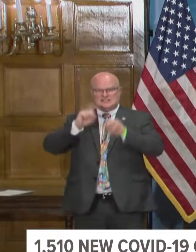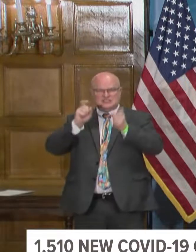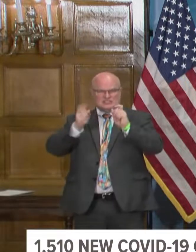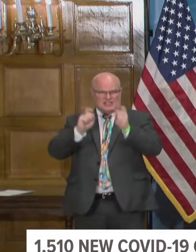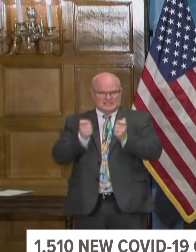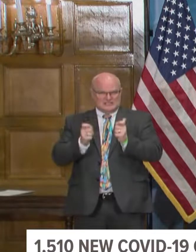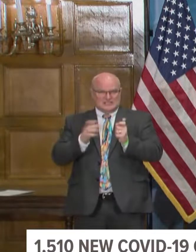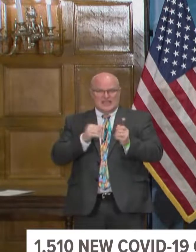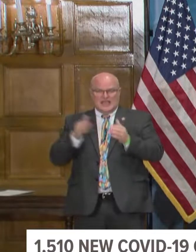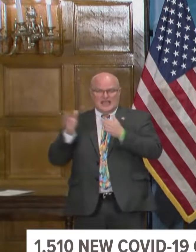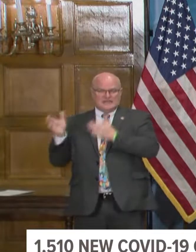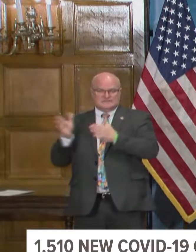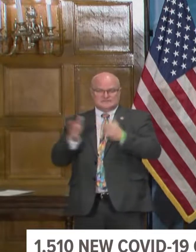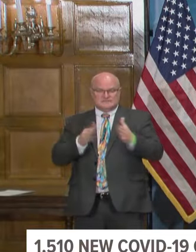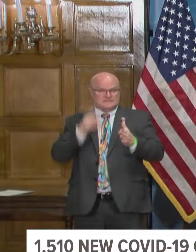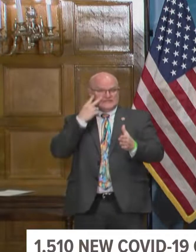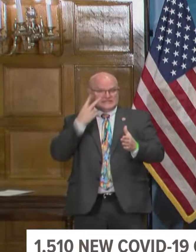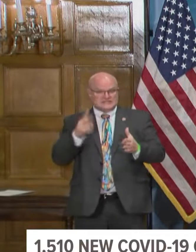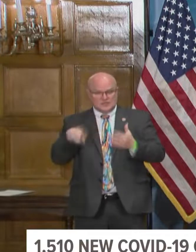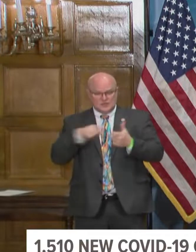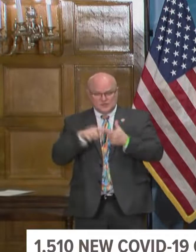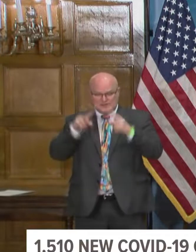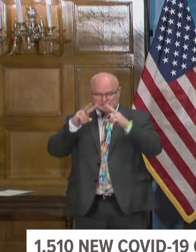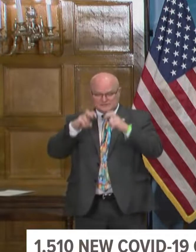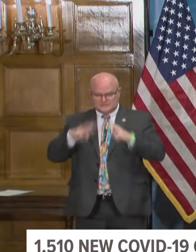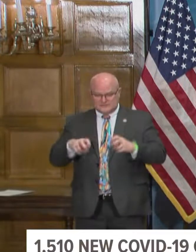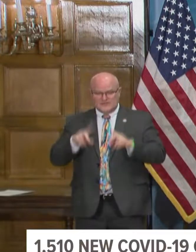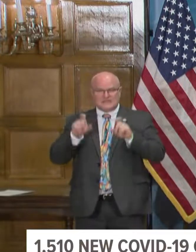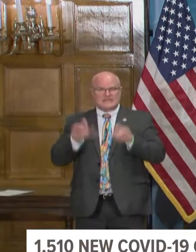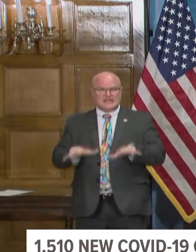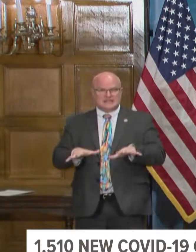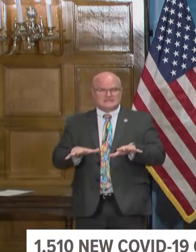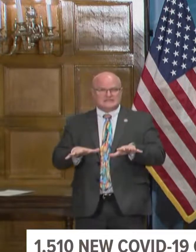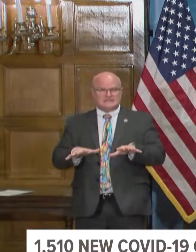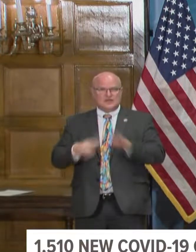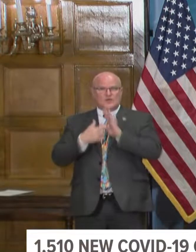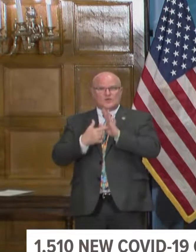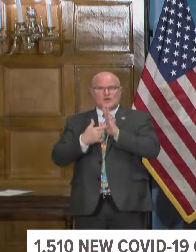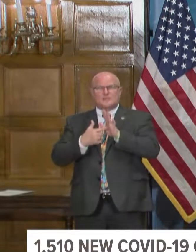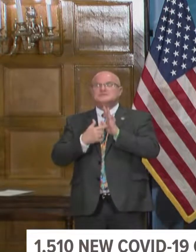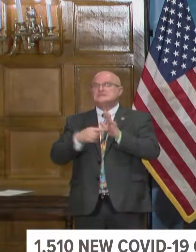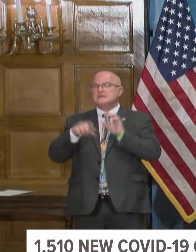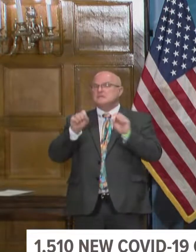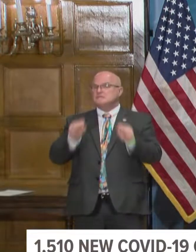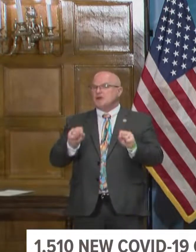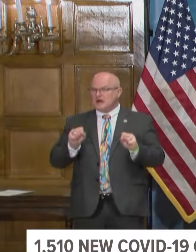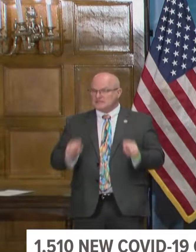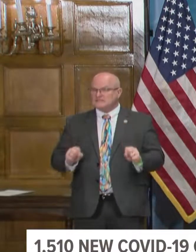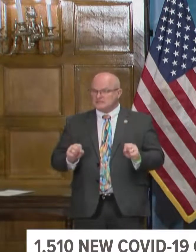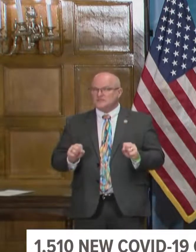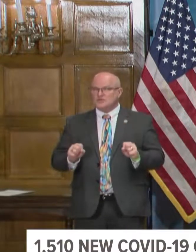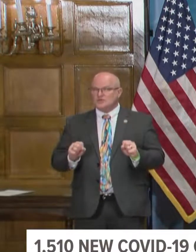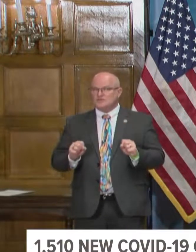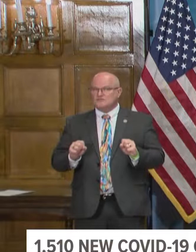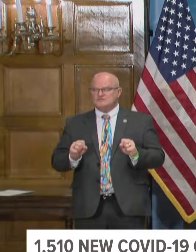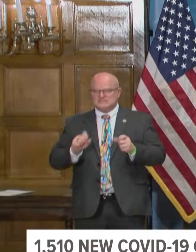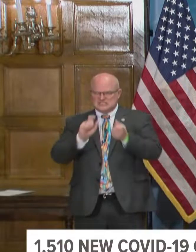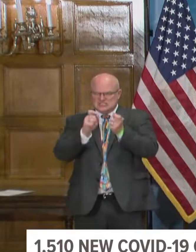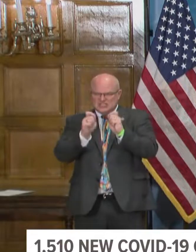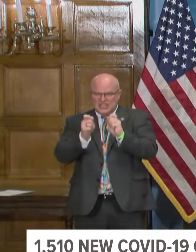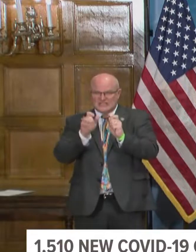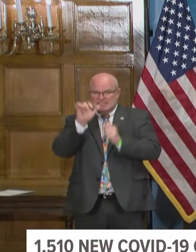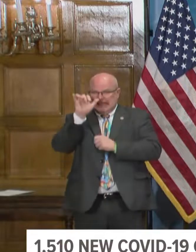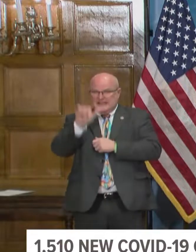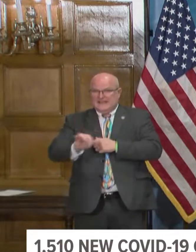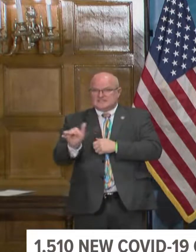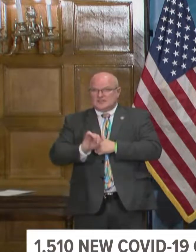the patterns that they see when they do the tests represent possible variants, and those are